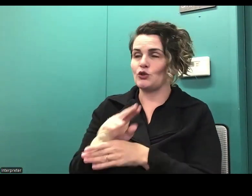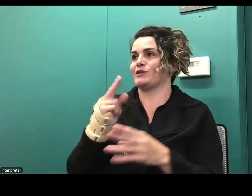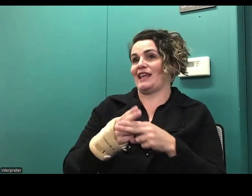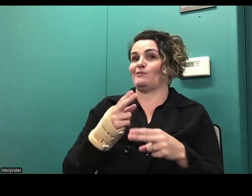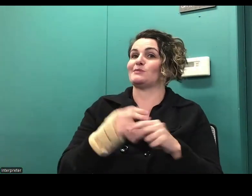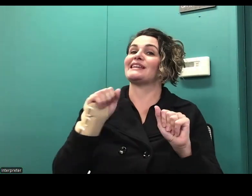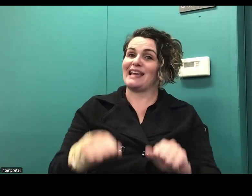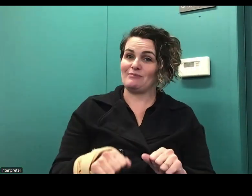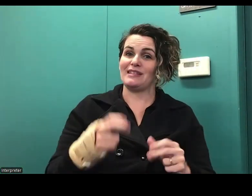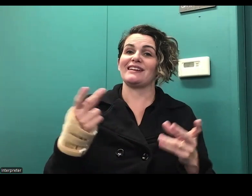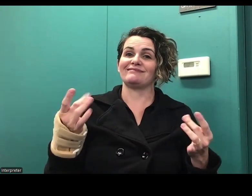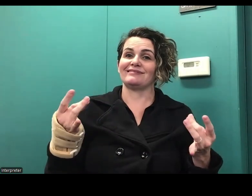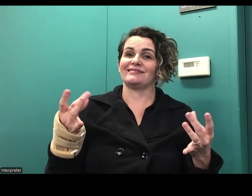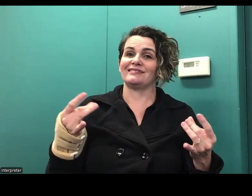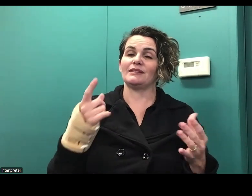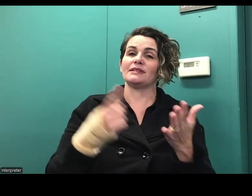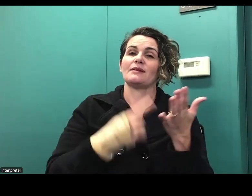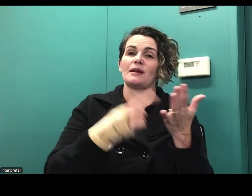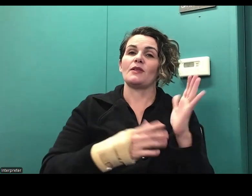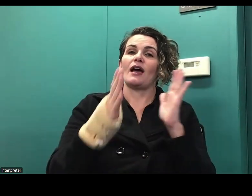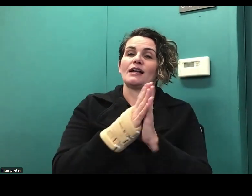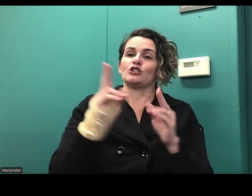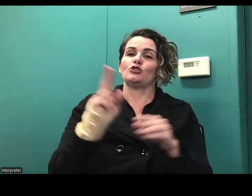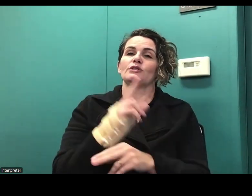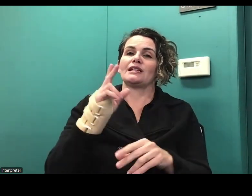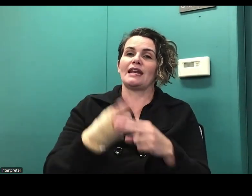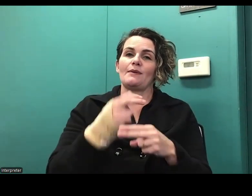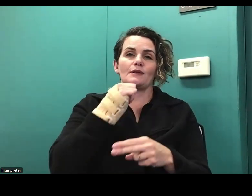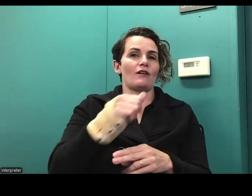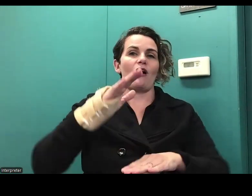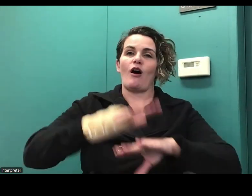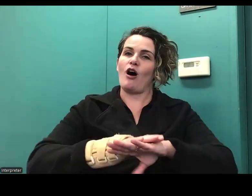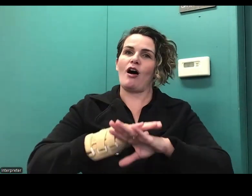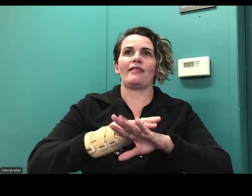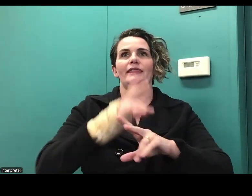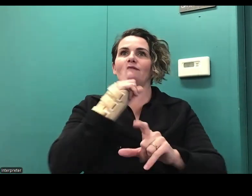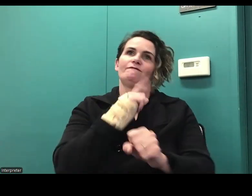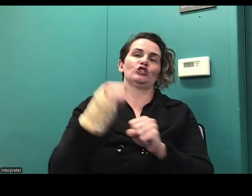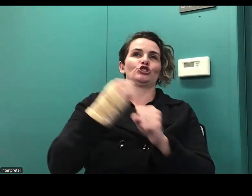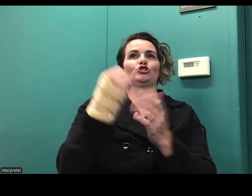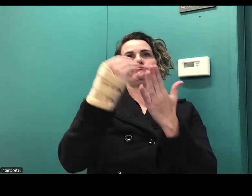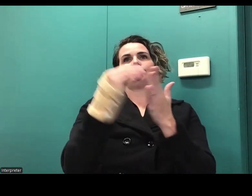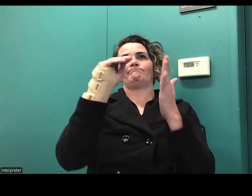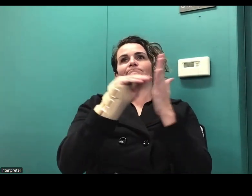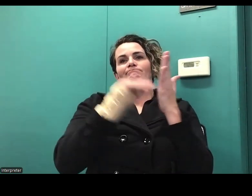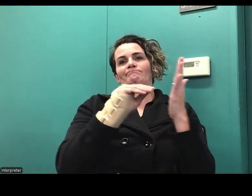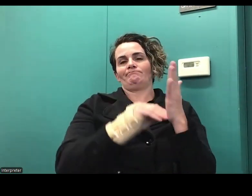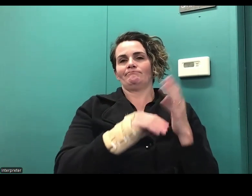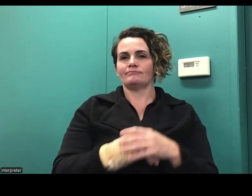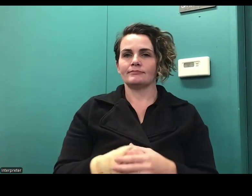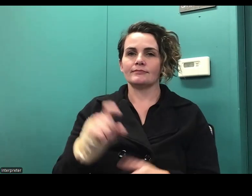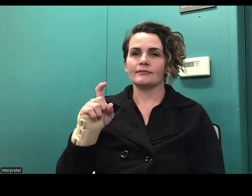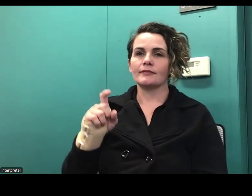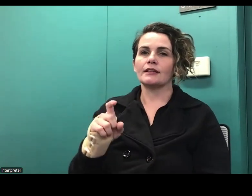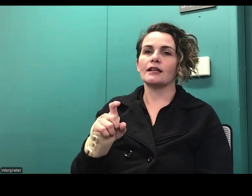because sometimes they're asking to use a name that is not on the record. Got to have your policies with that too, but they have to be